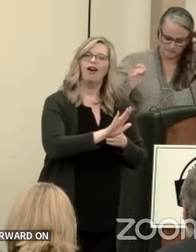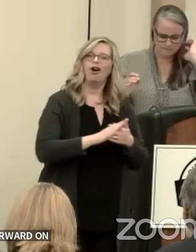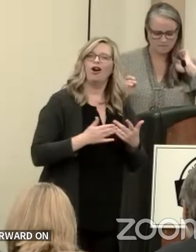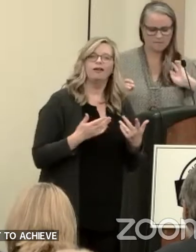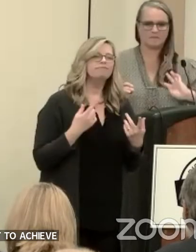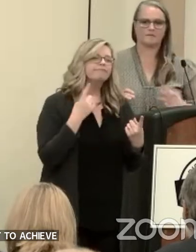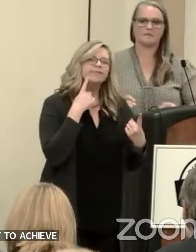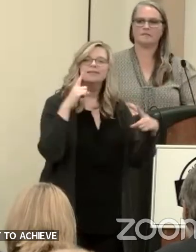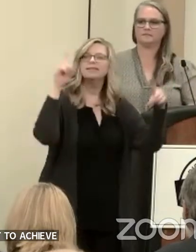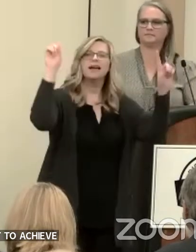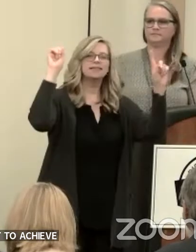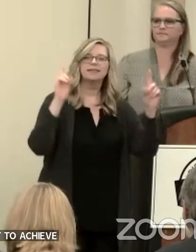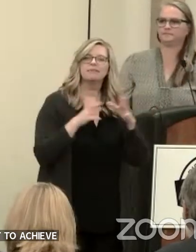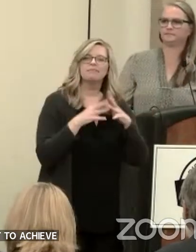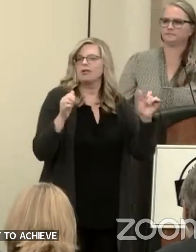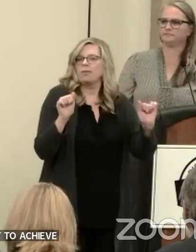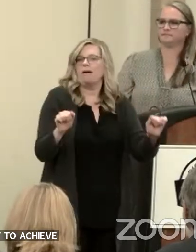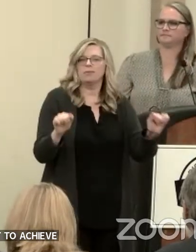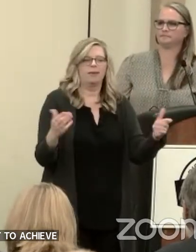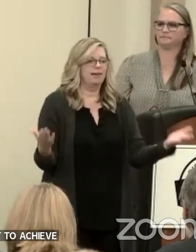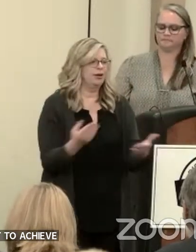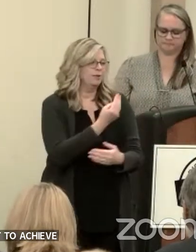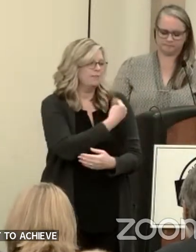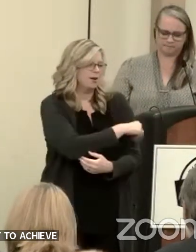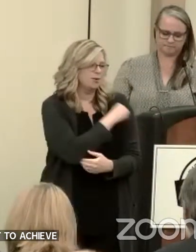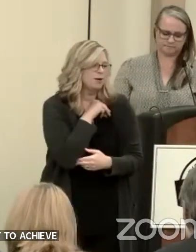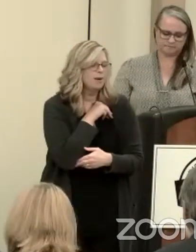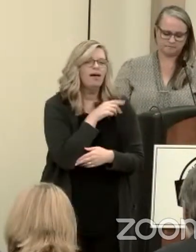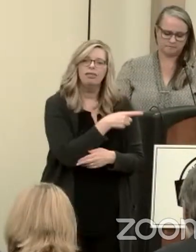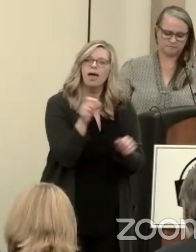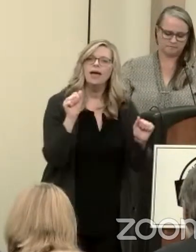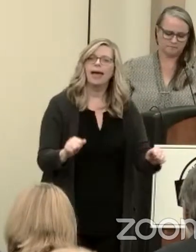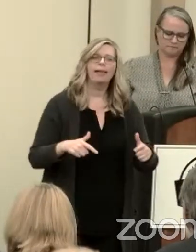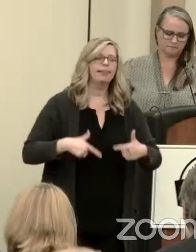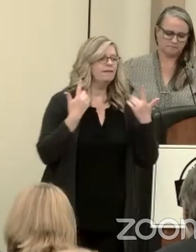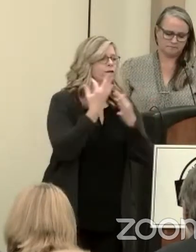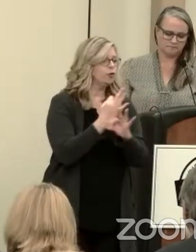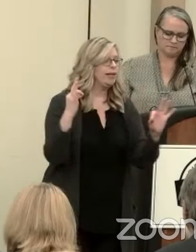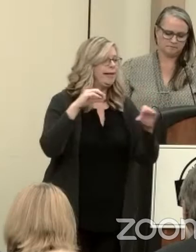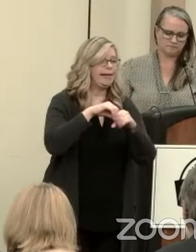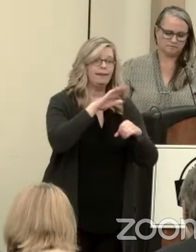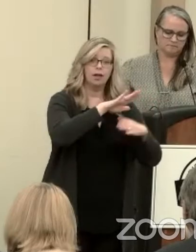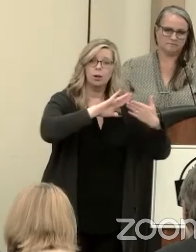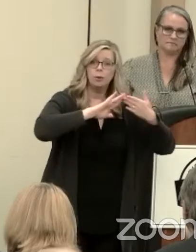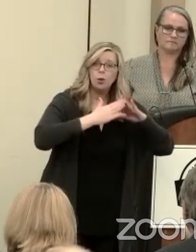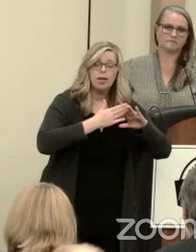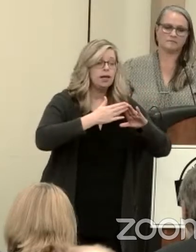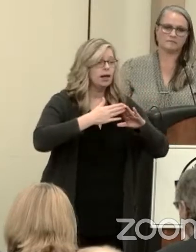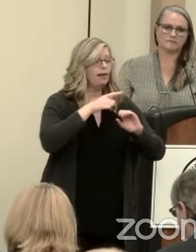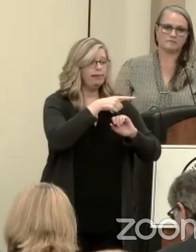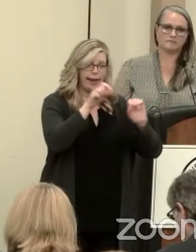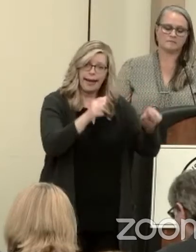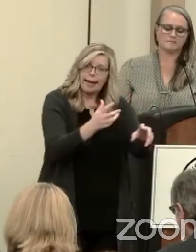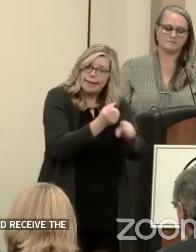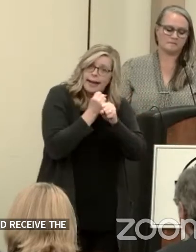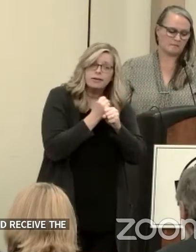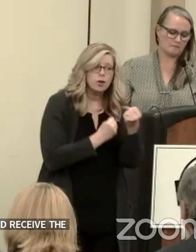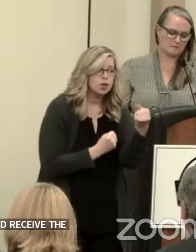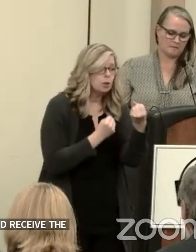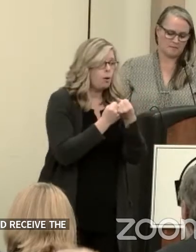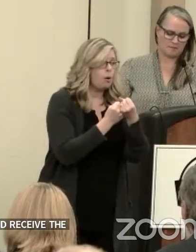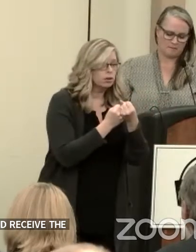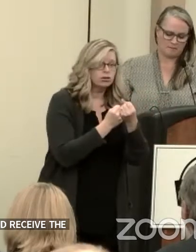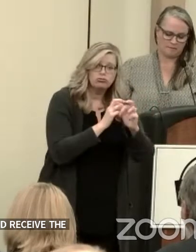in Manitoba and live freely in community and receive the supports that they need to live in community.